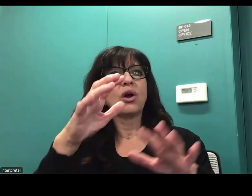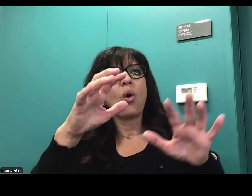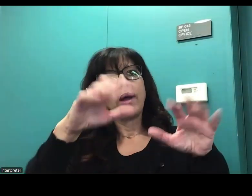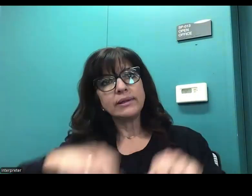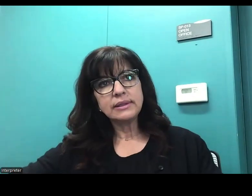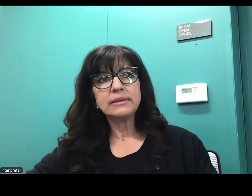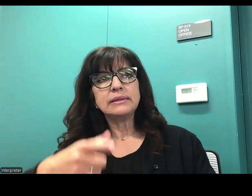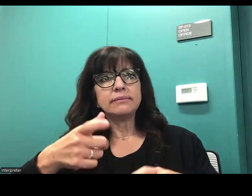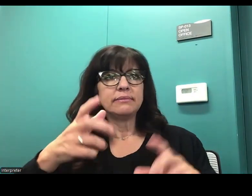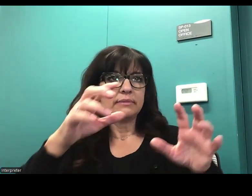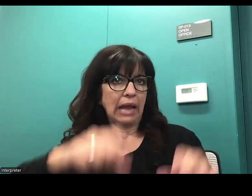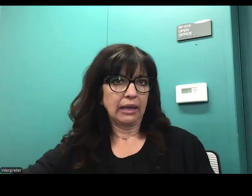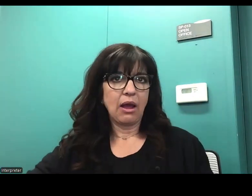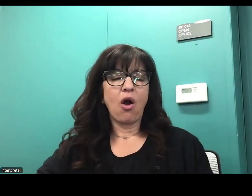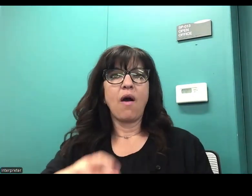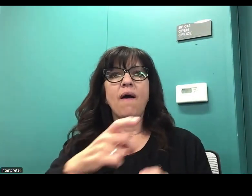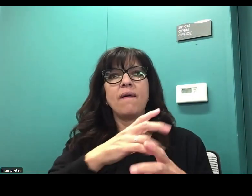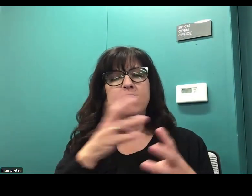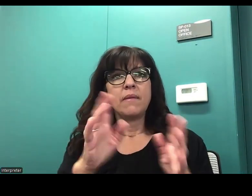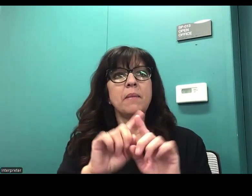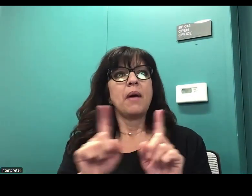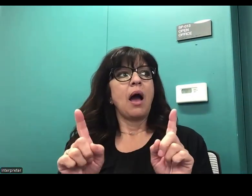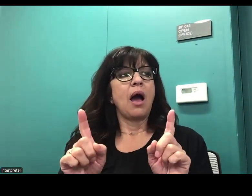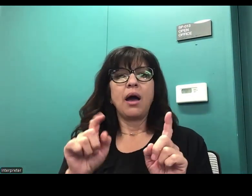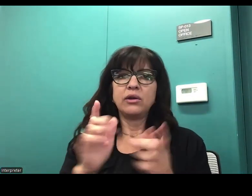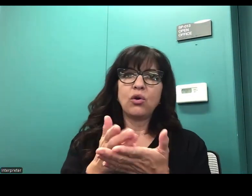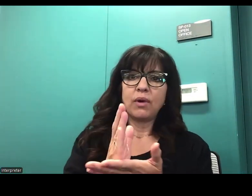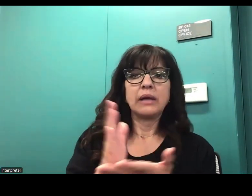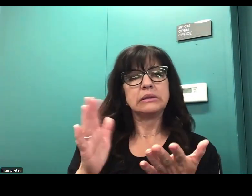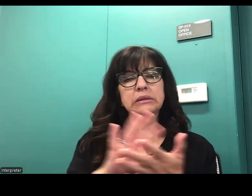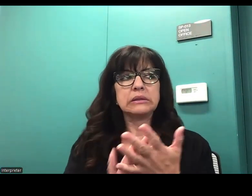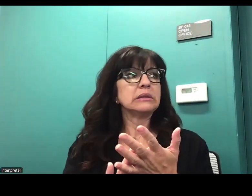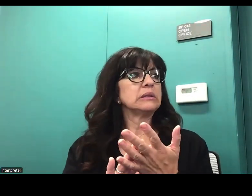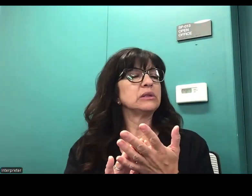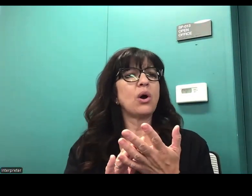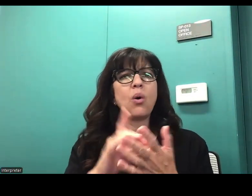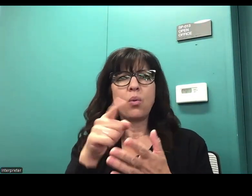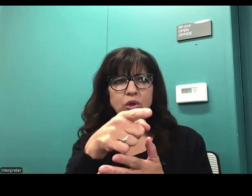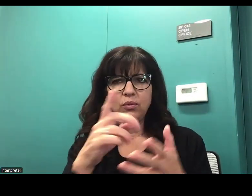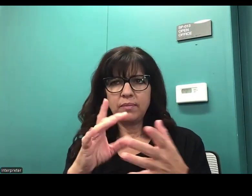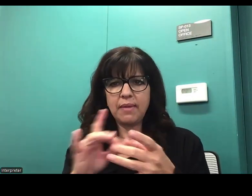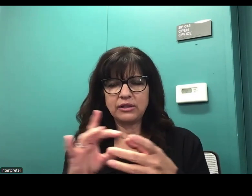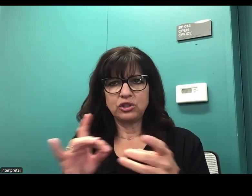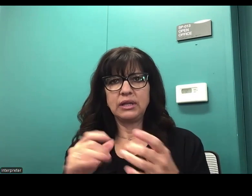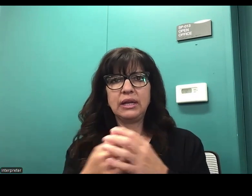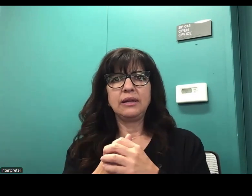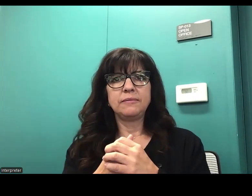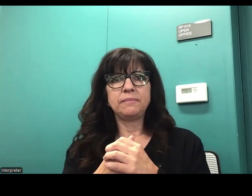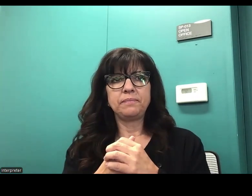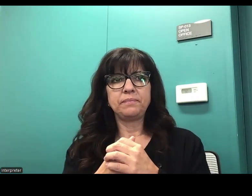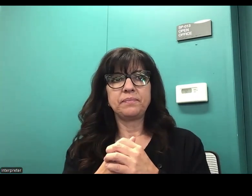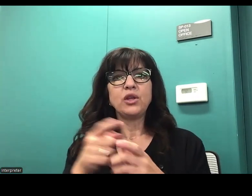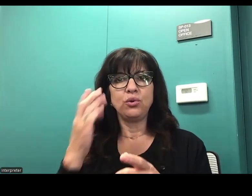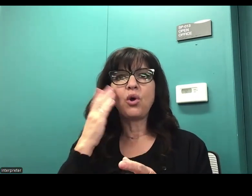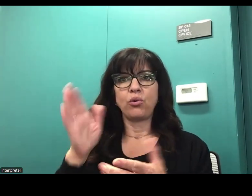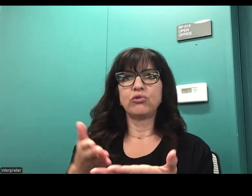But these are your rights. And as far as what you're saying, you know